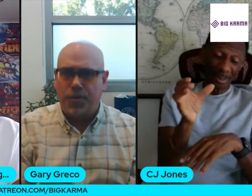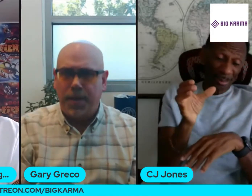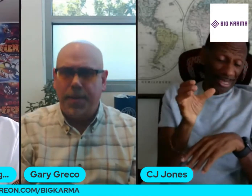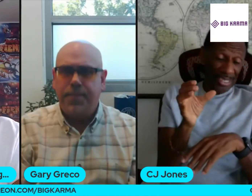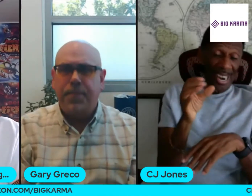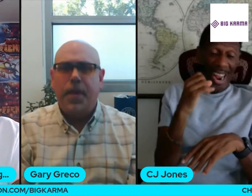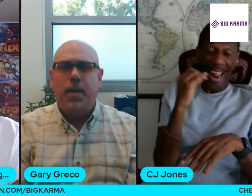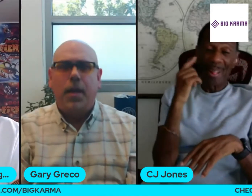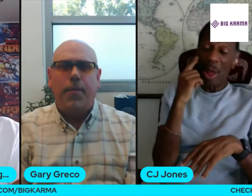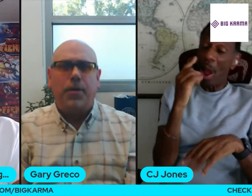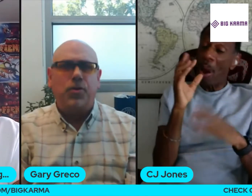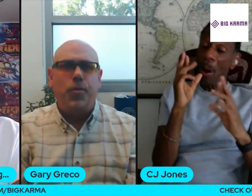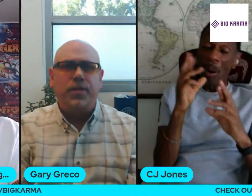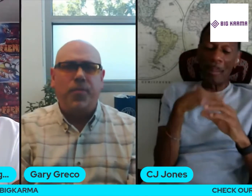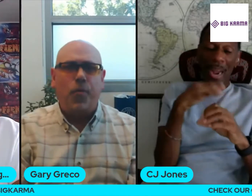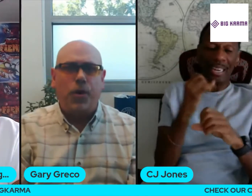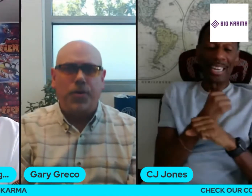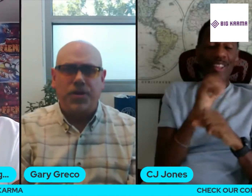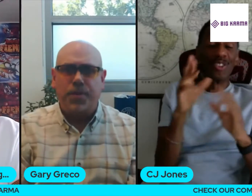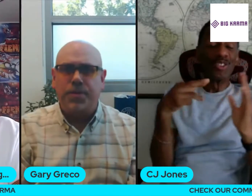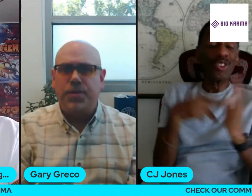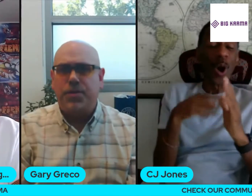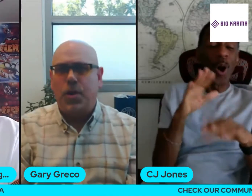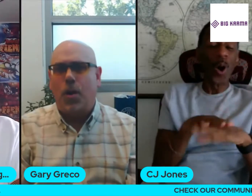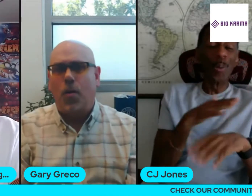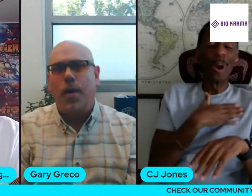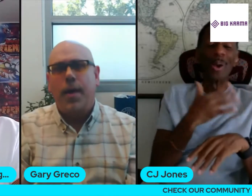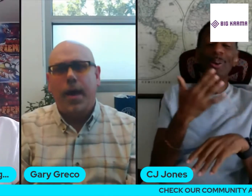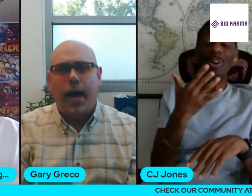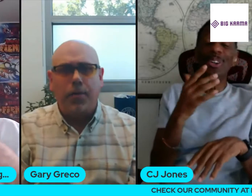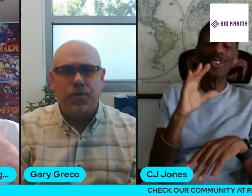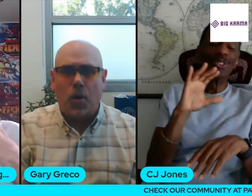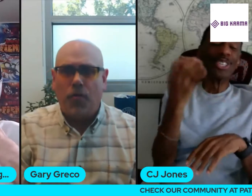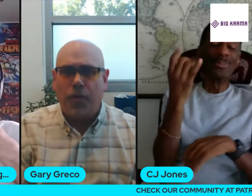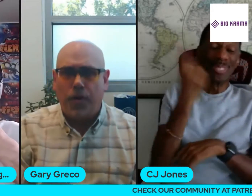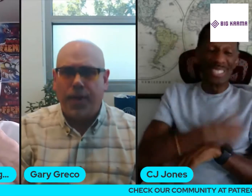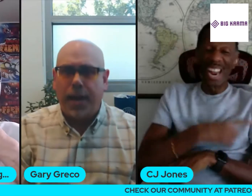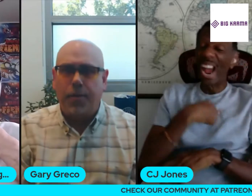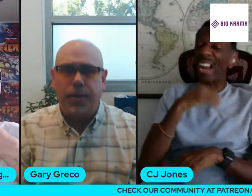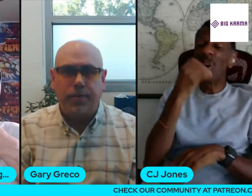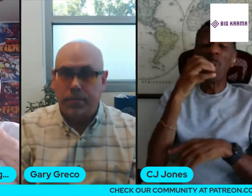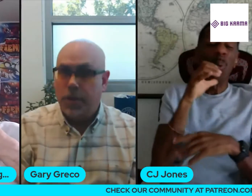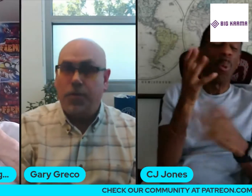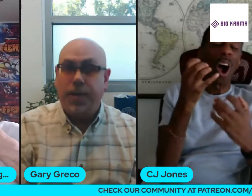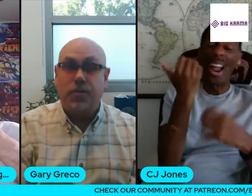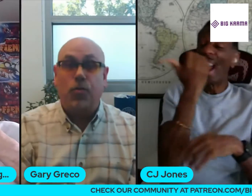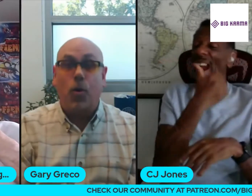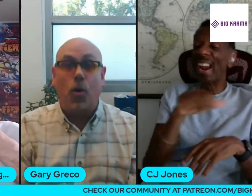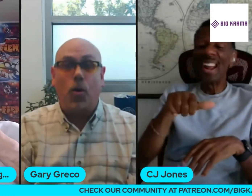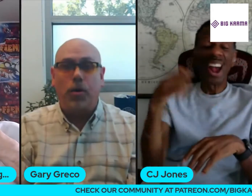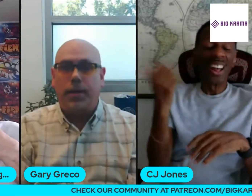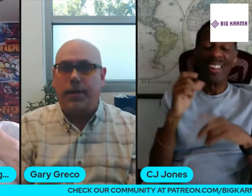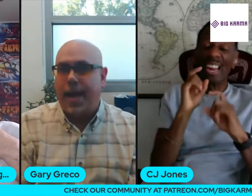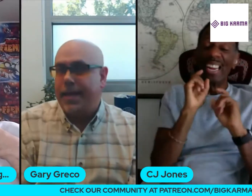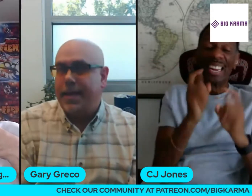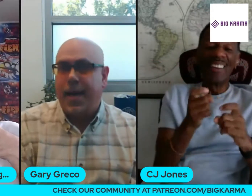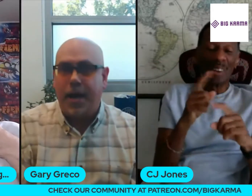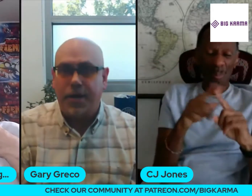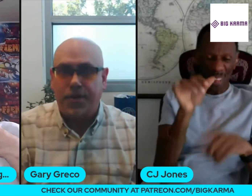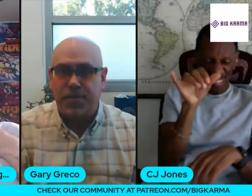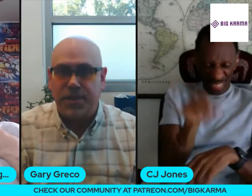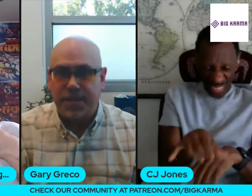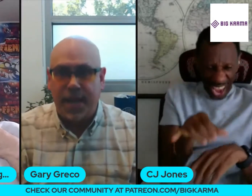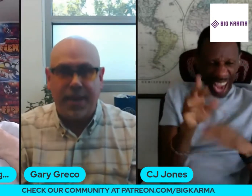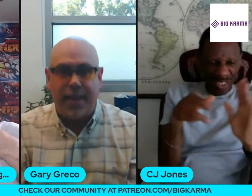touch with me about 2 weeks before Christmas. So I was hopeful that I would, get the role landing